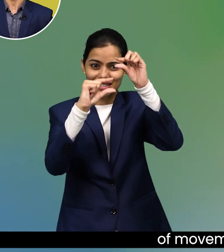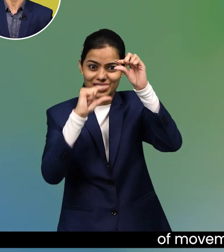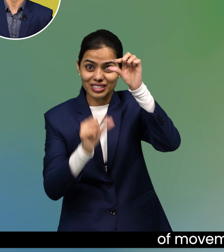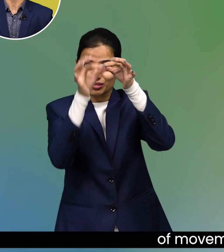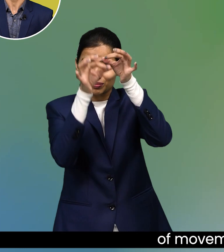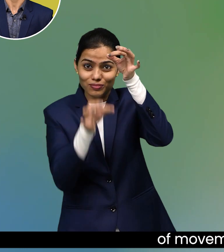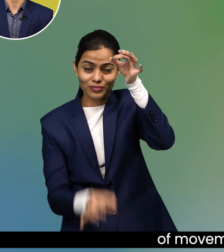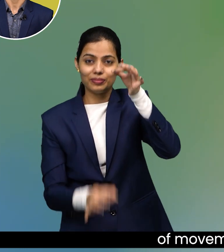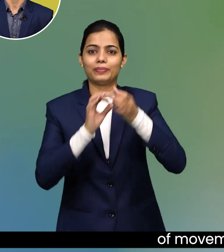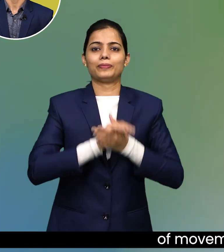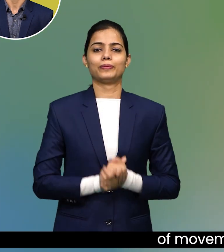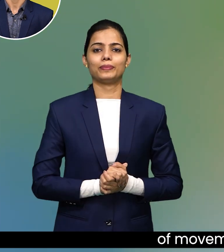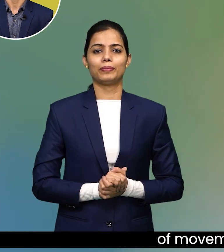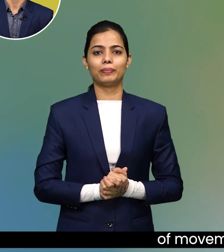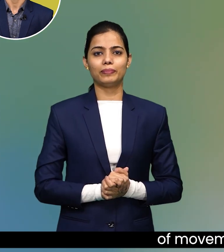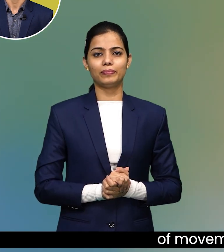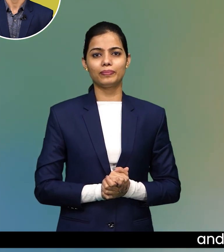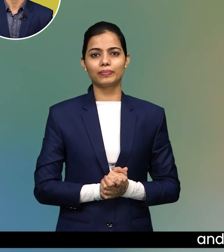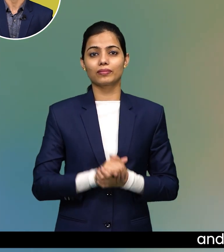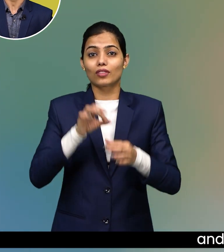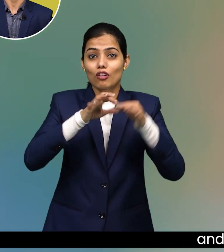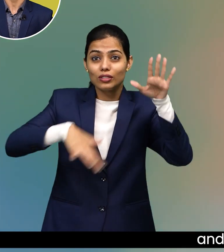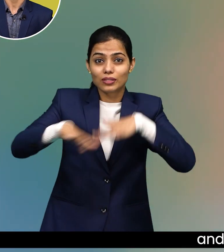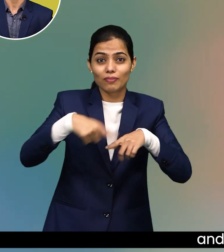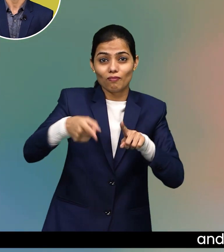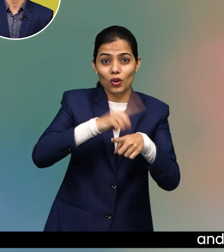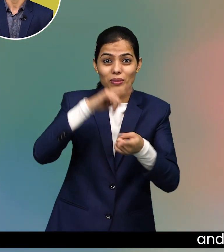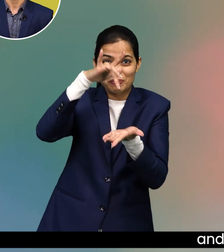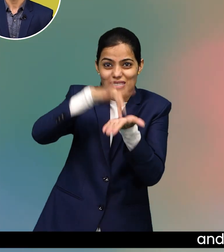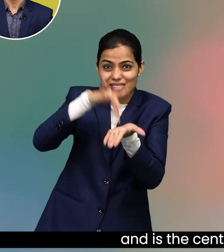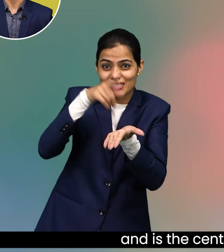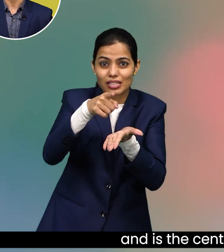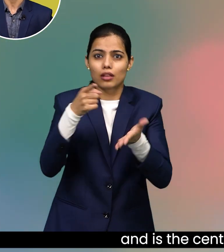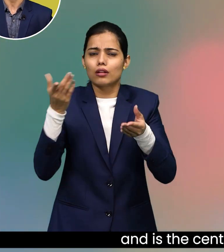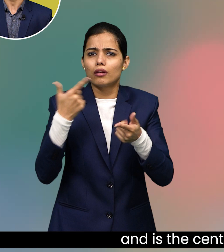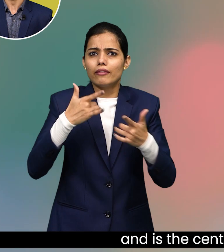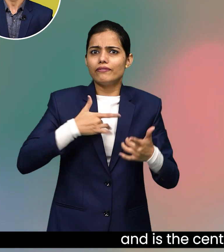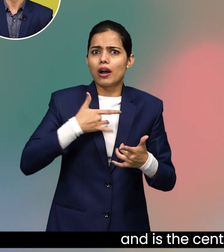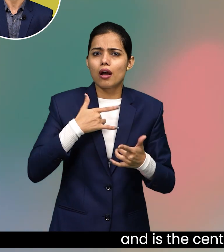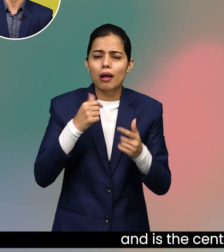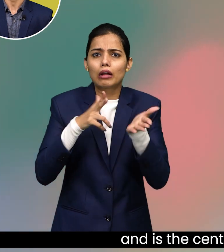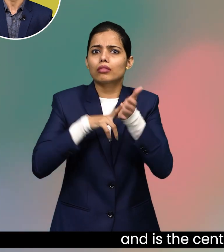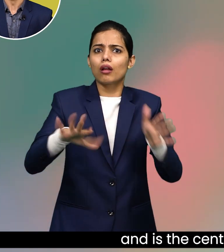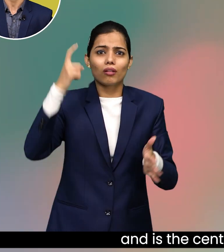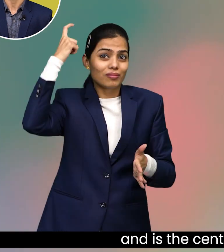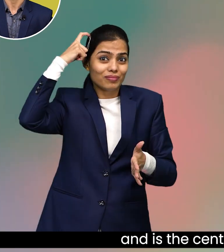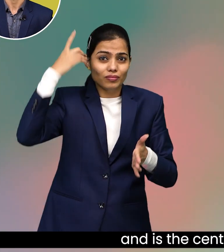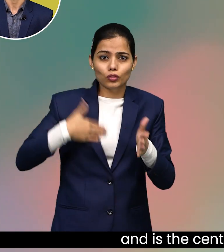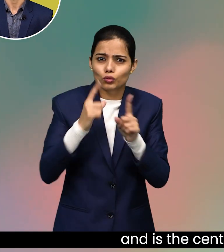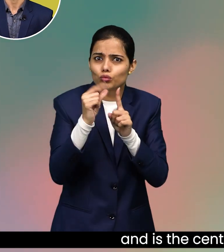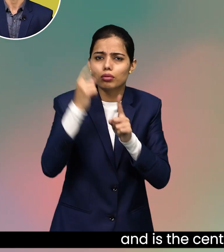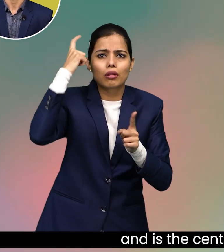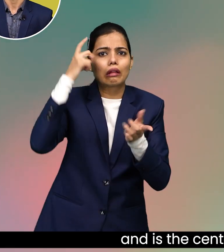of movement of limbs and organs and is the center of reflex